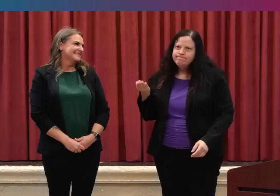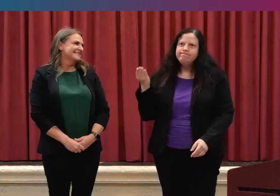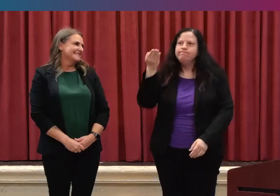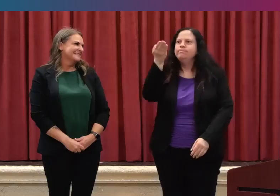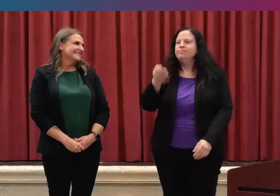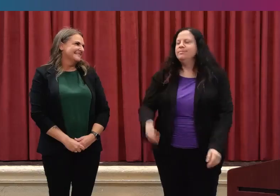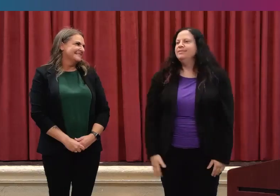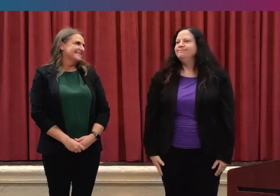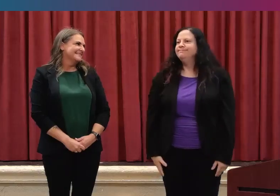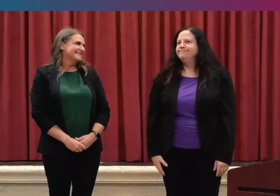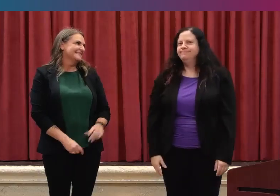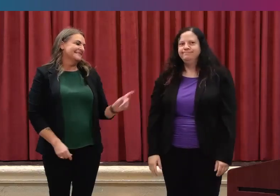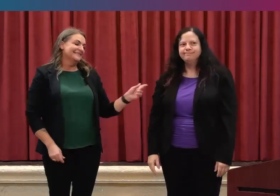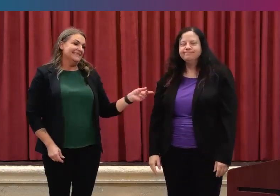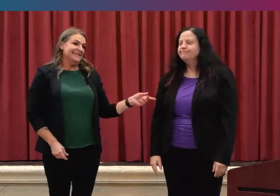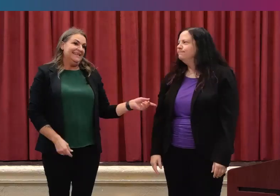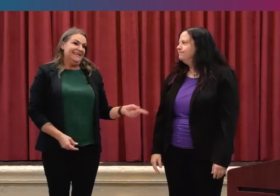English correctly, and submit that request for the interpreter.